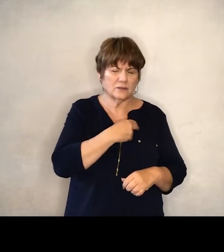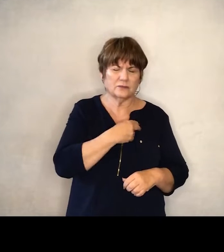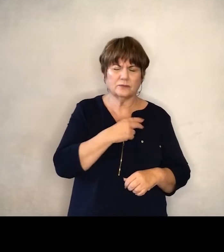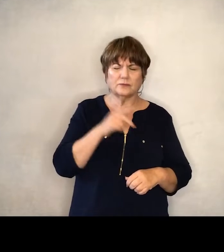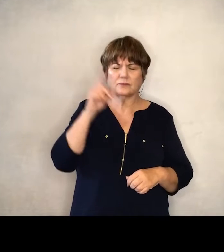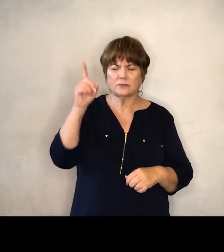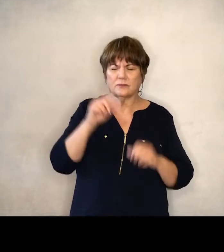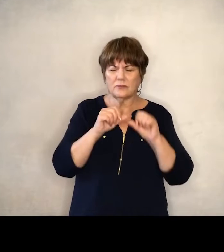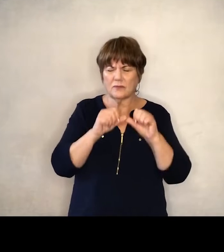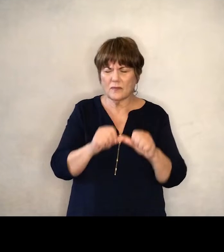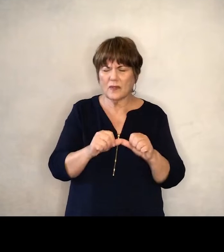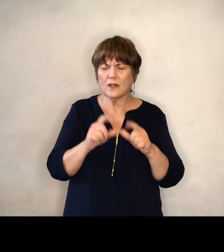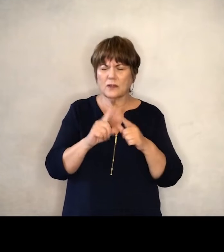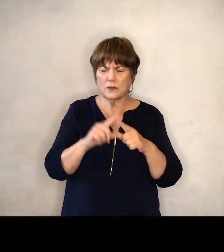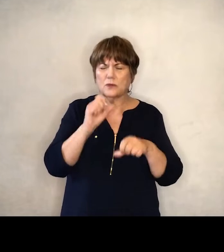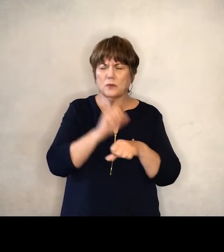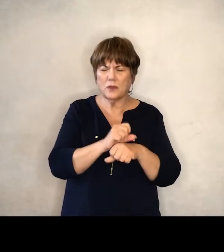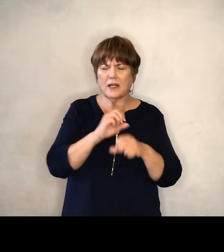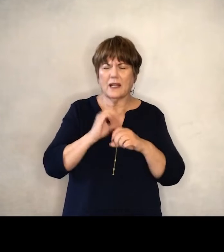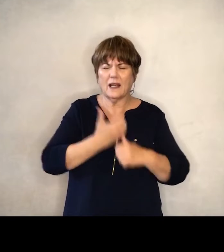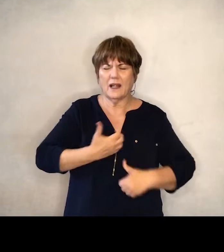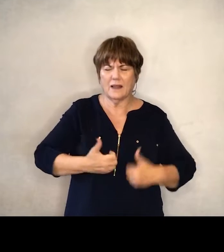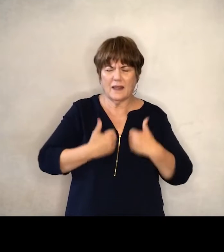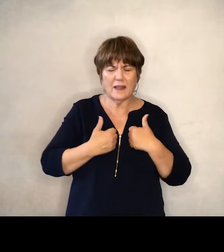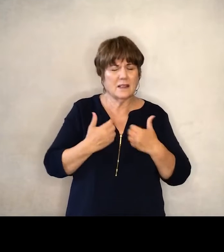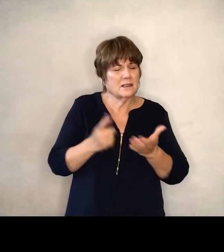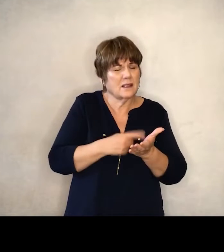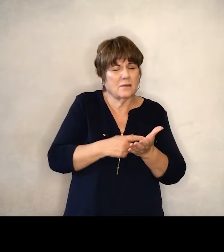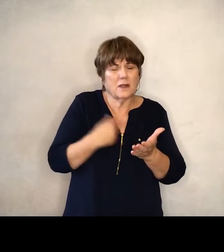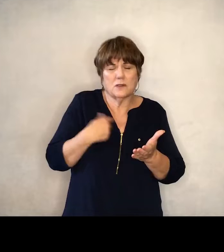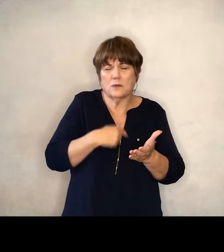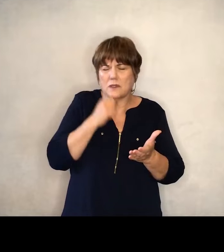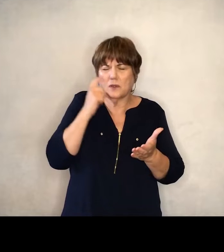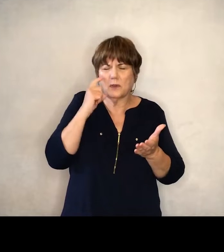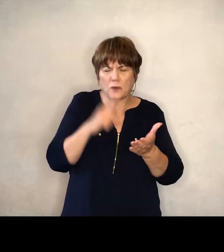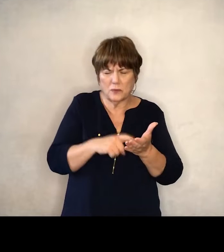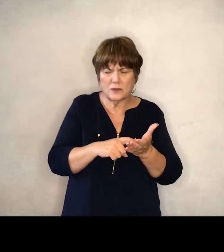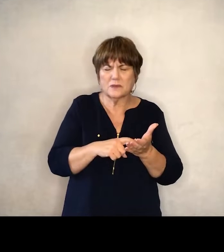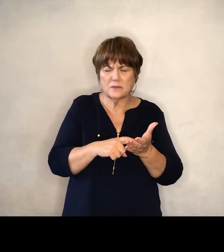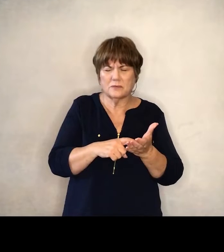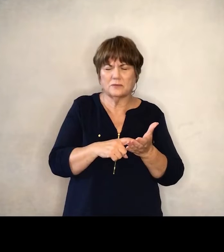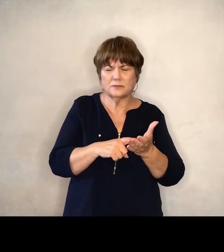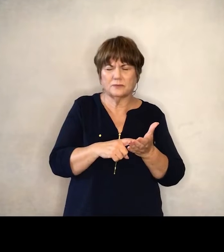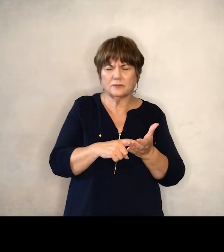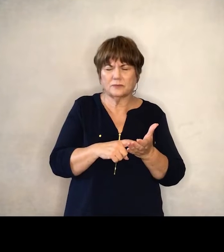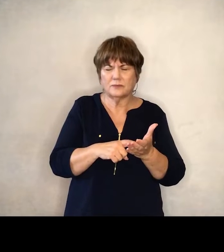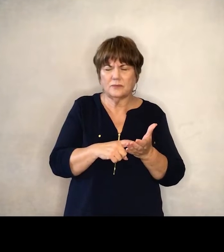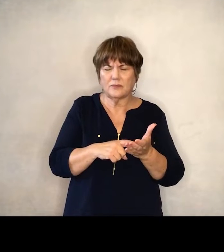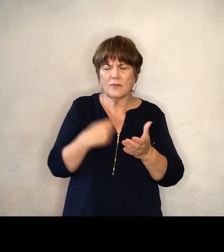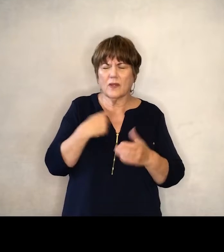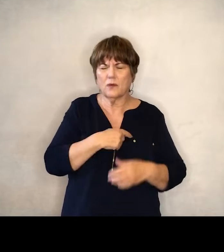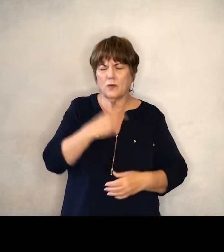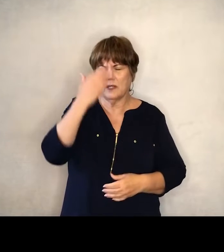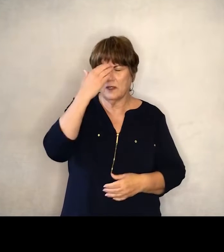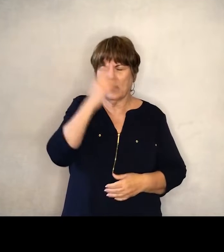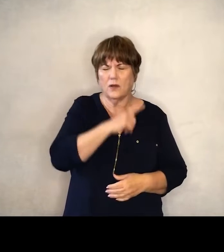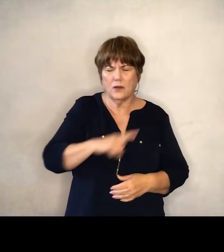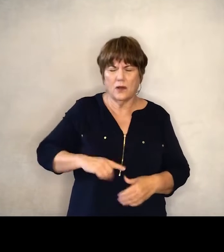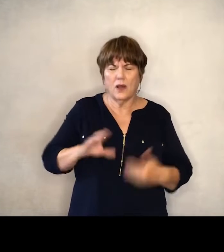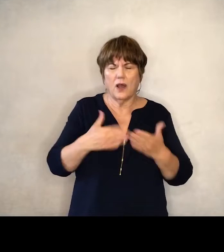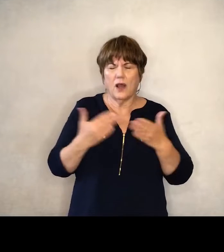to work, even if we can't see it. And Lord, we know that all things work